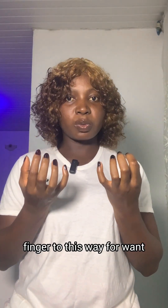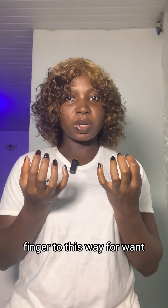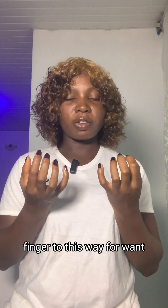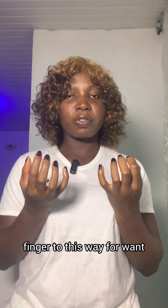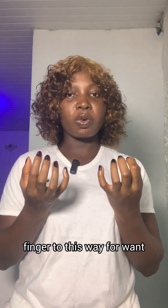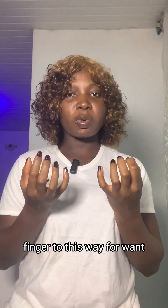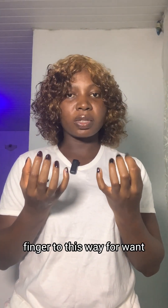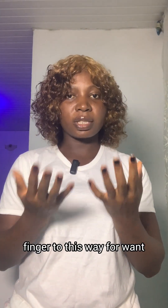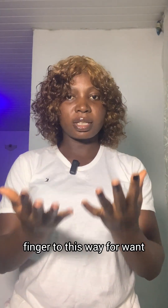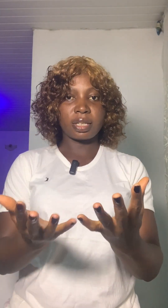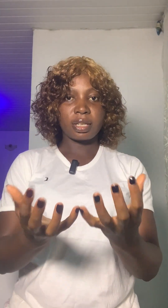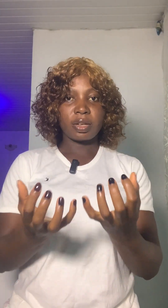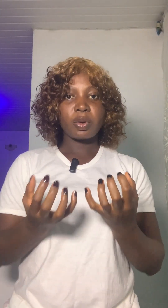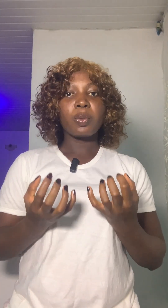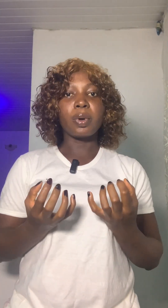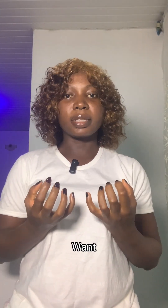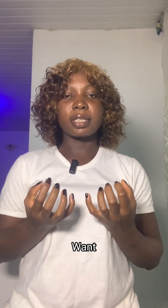way for want. Want.